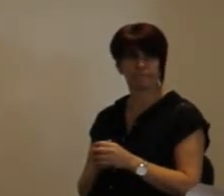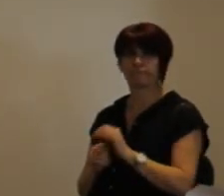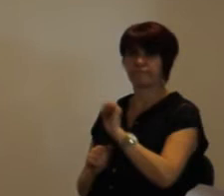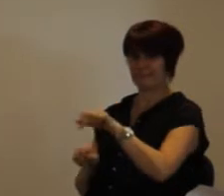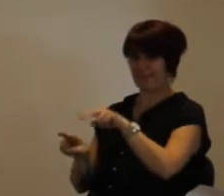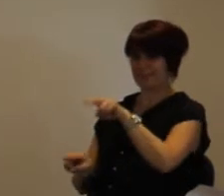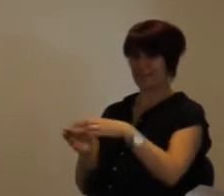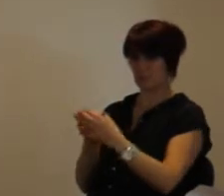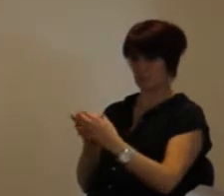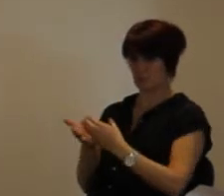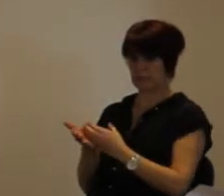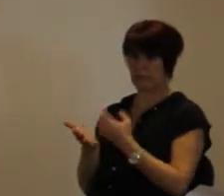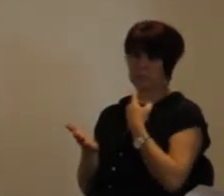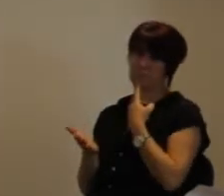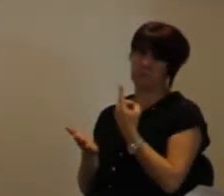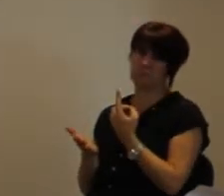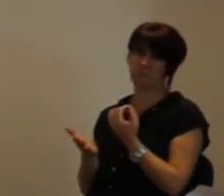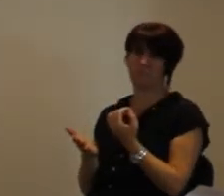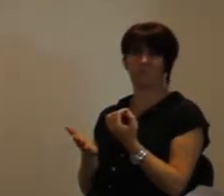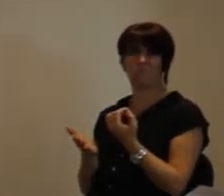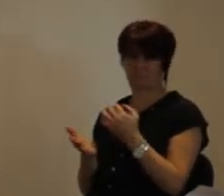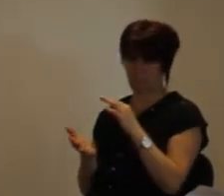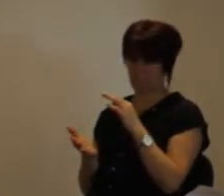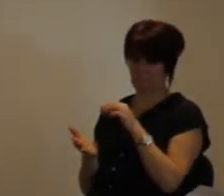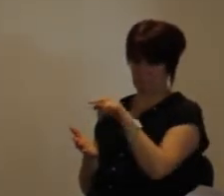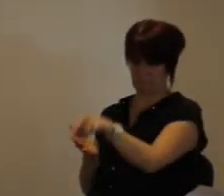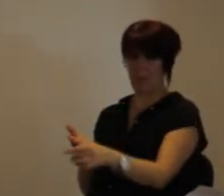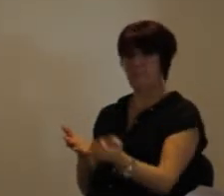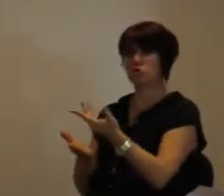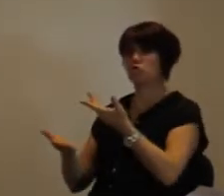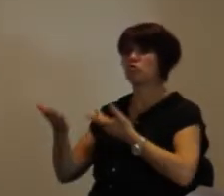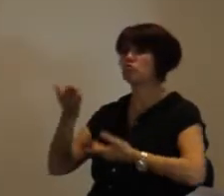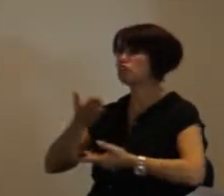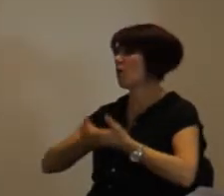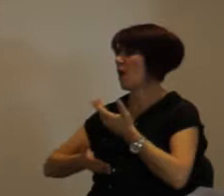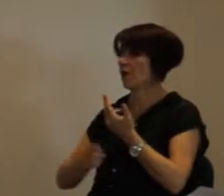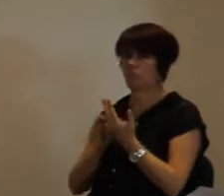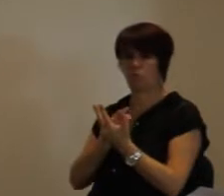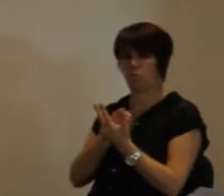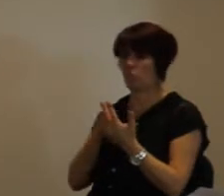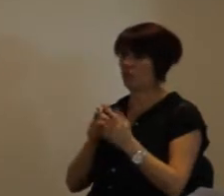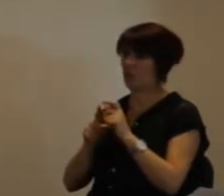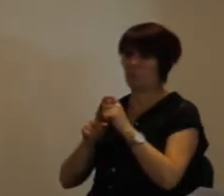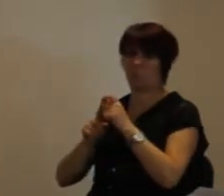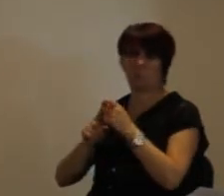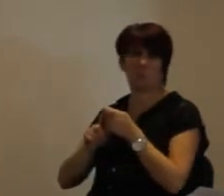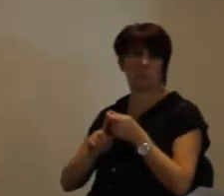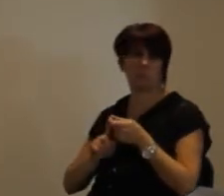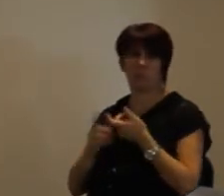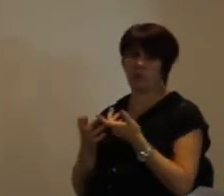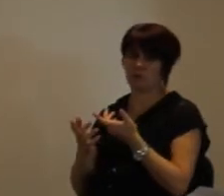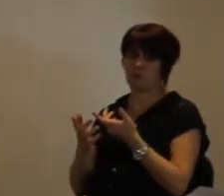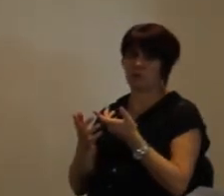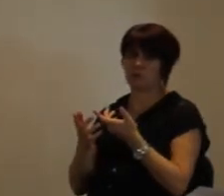assessment criteria asks you to ask the learner to describe something, describe 3 points, they don't